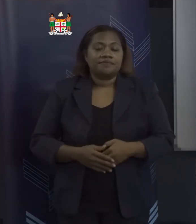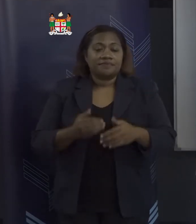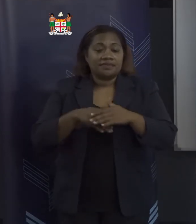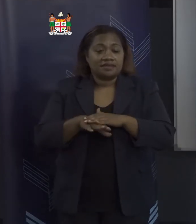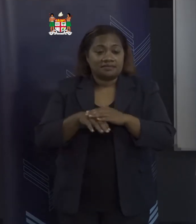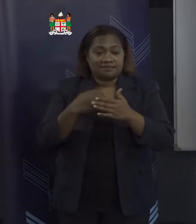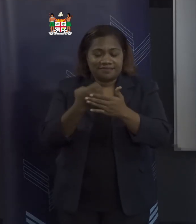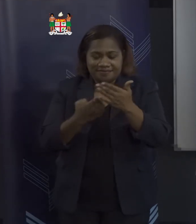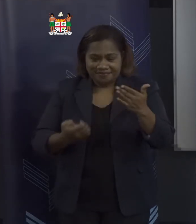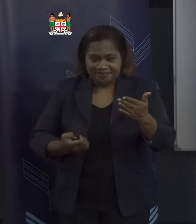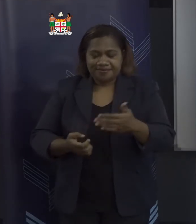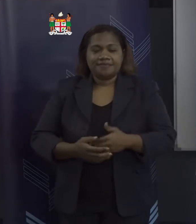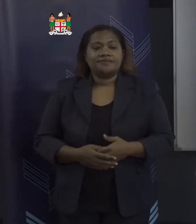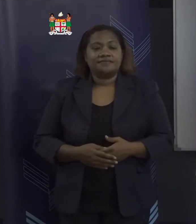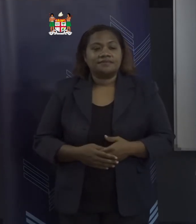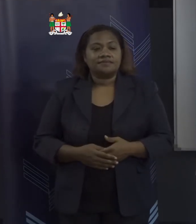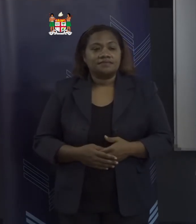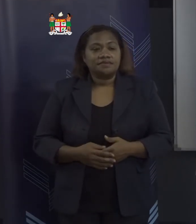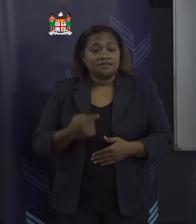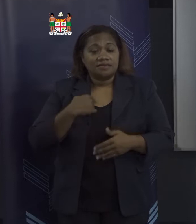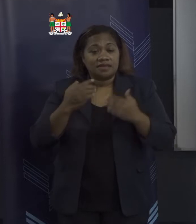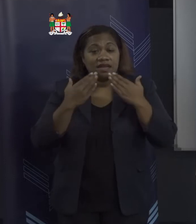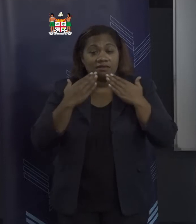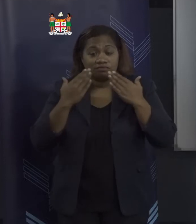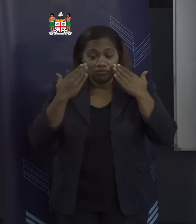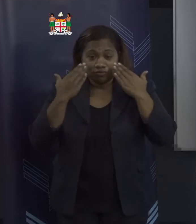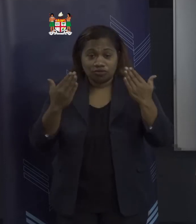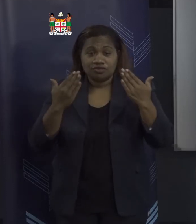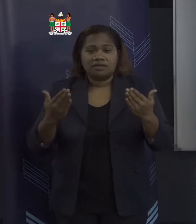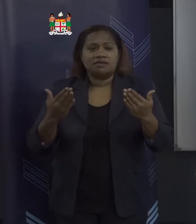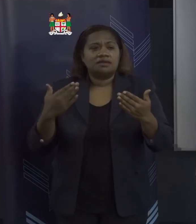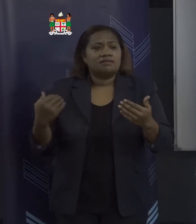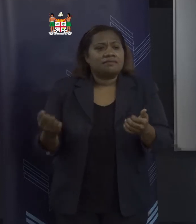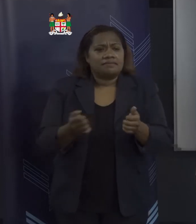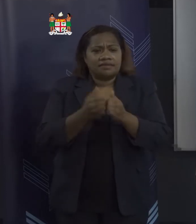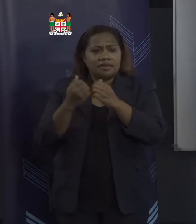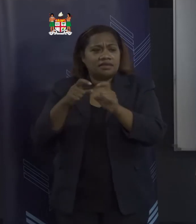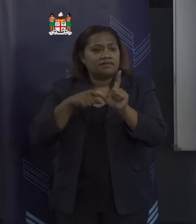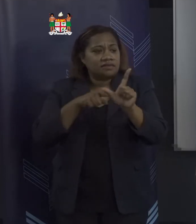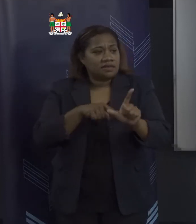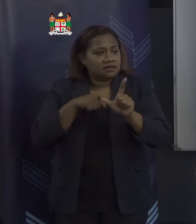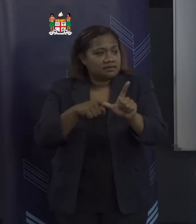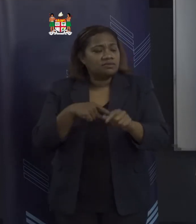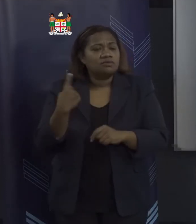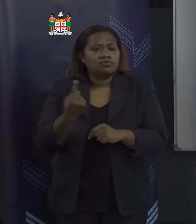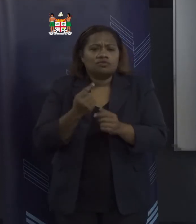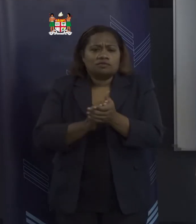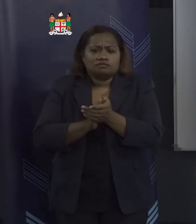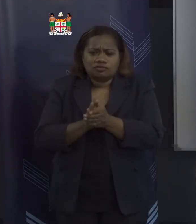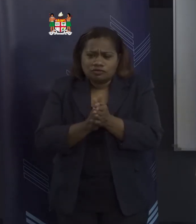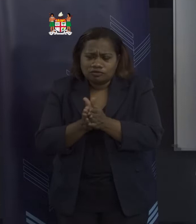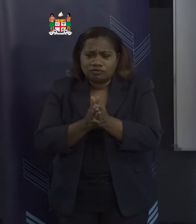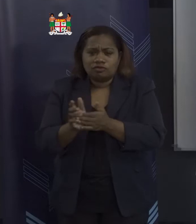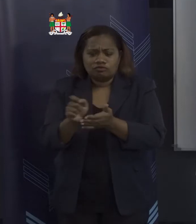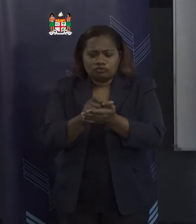the context. I appreciate that there are many of youngsters who are just eager to share their